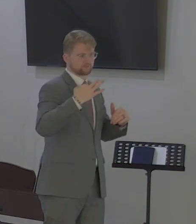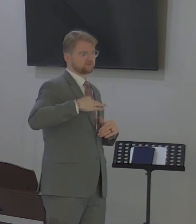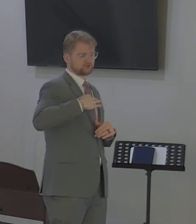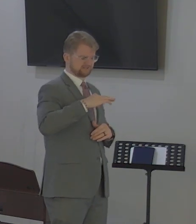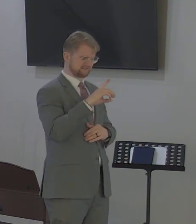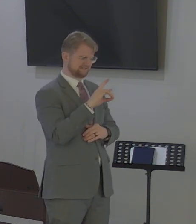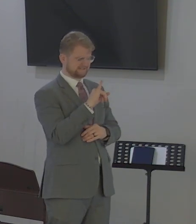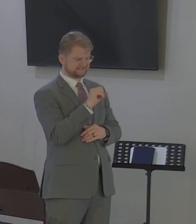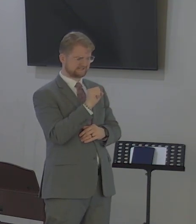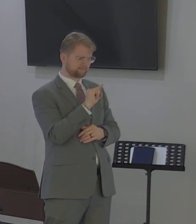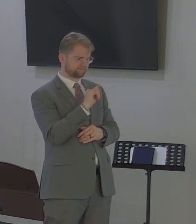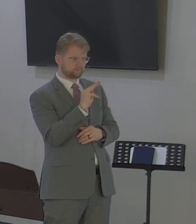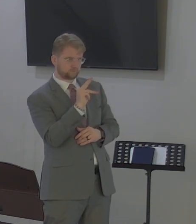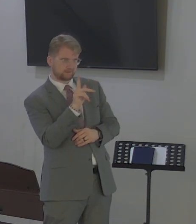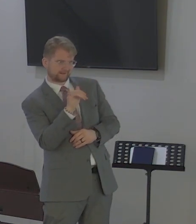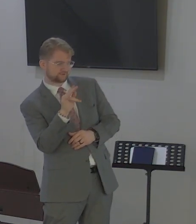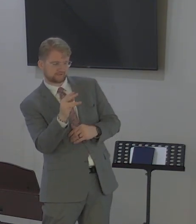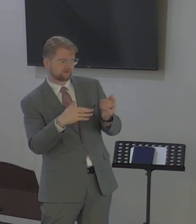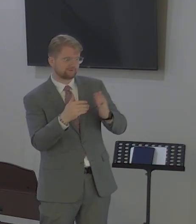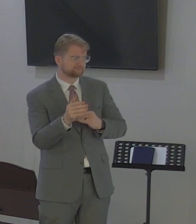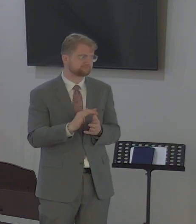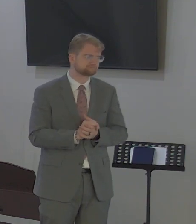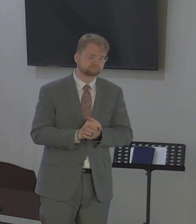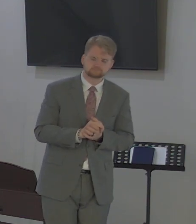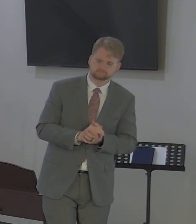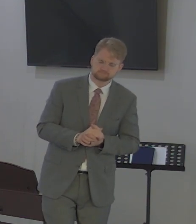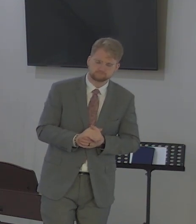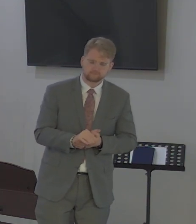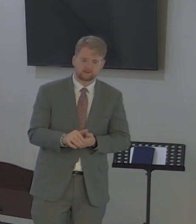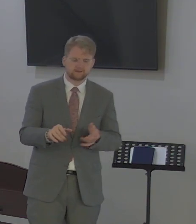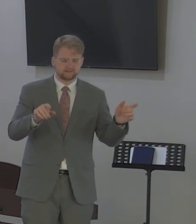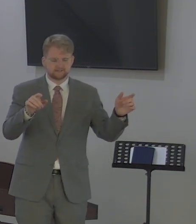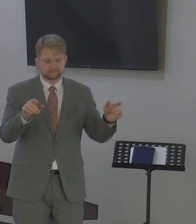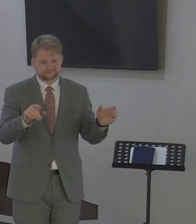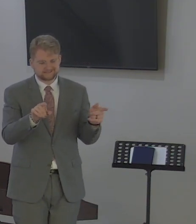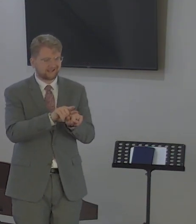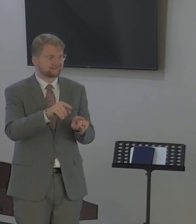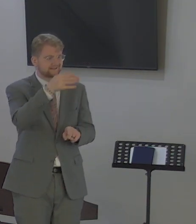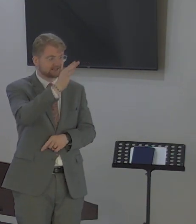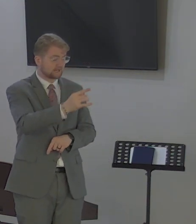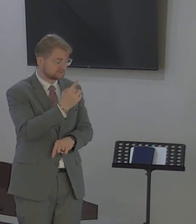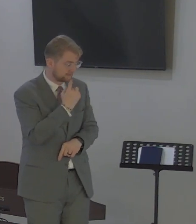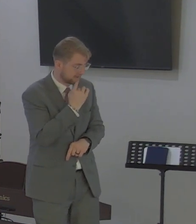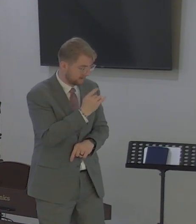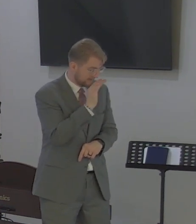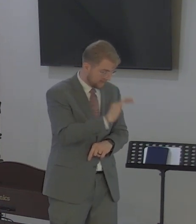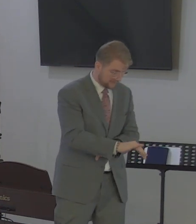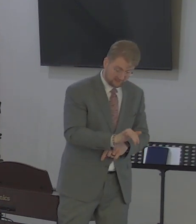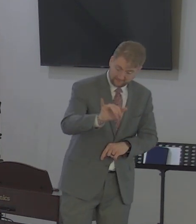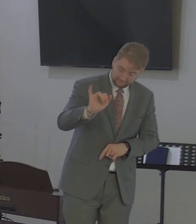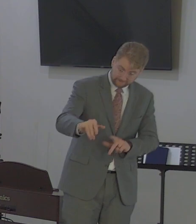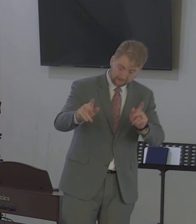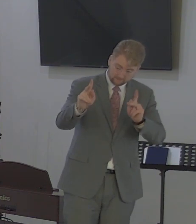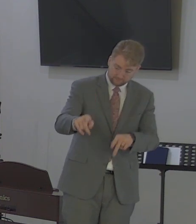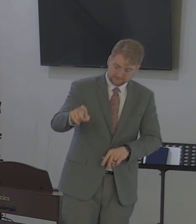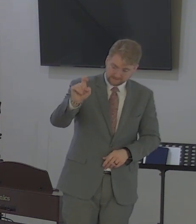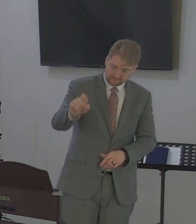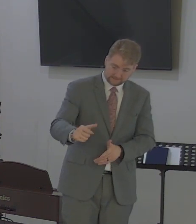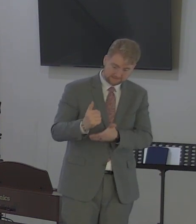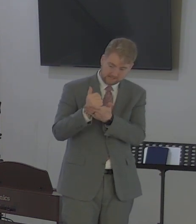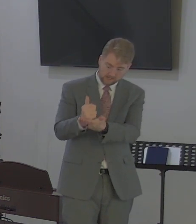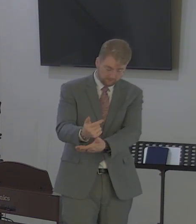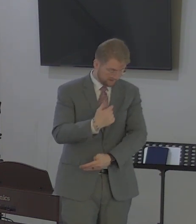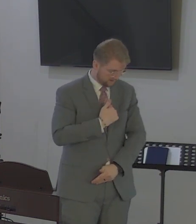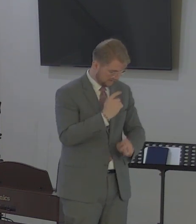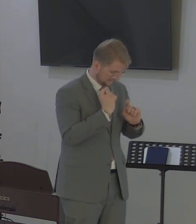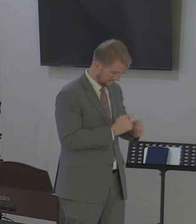life, and you need help, and this person has this Holy Spirit gift, and he's going to utilize that to give you the encouragement. Now, there's two